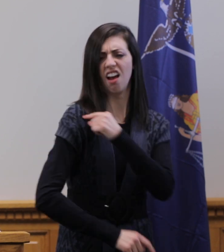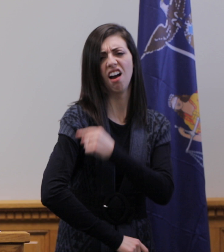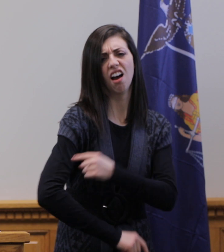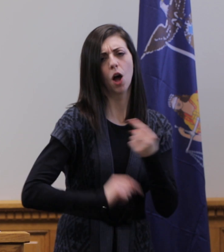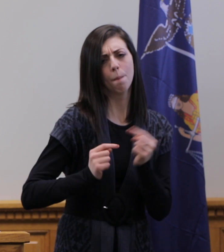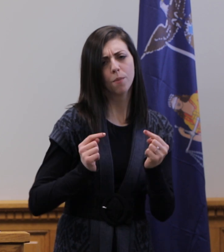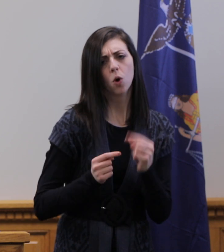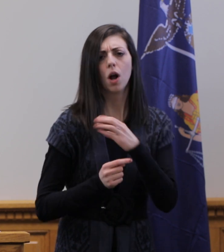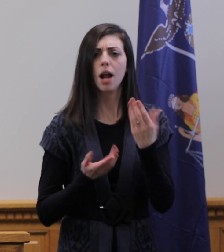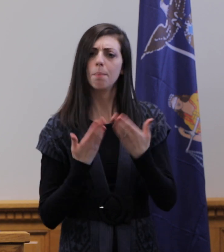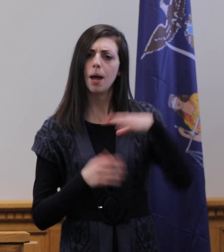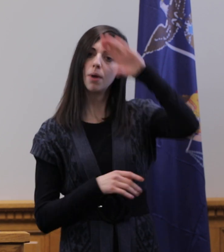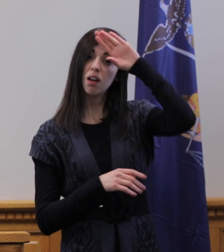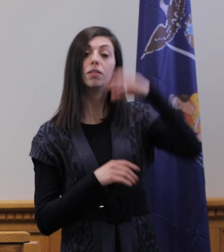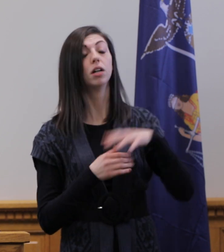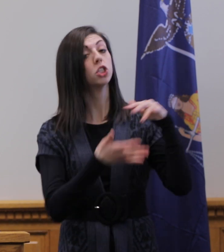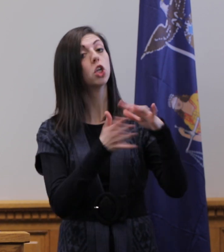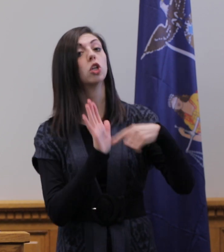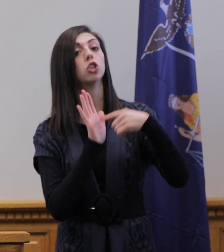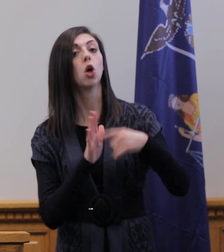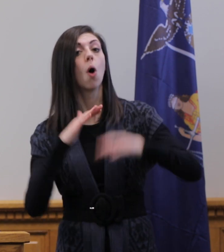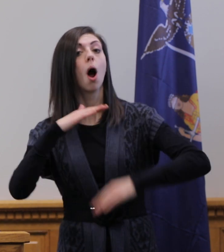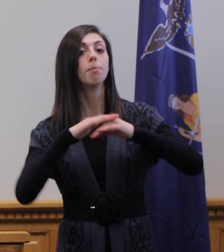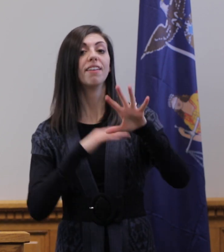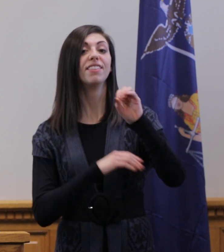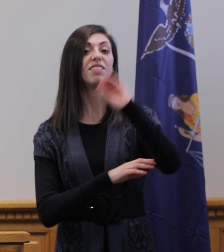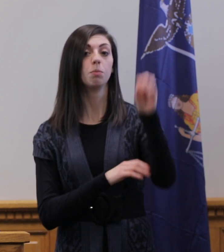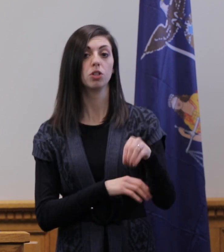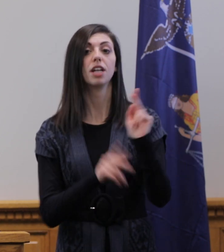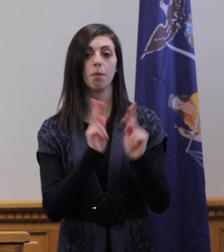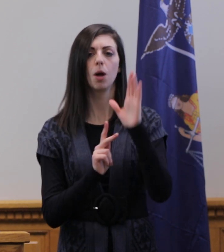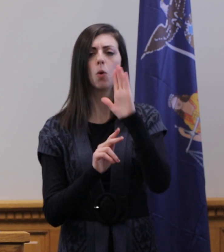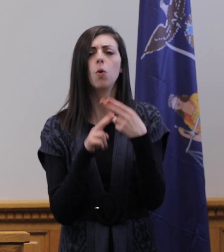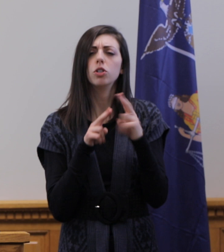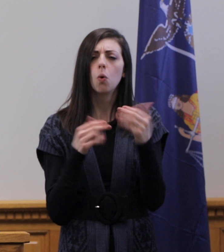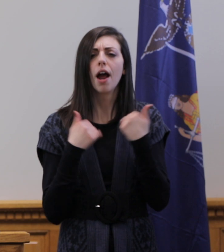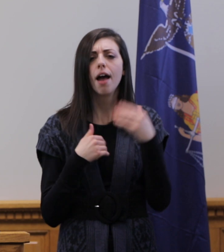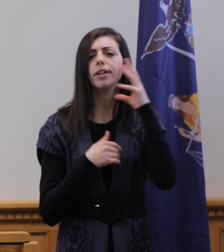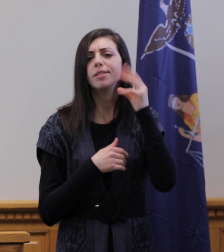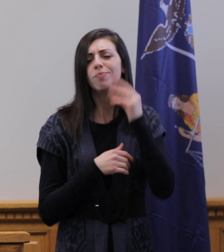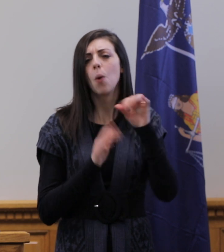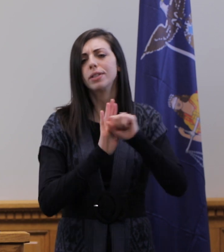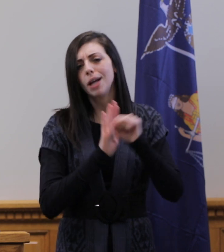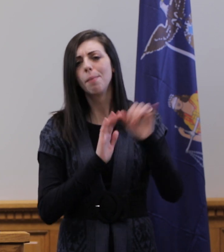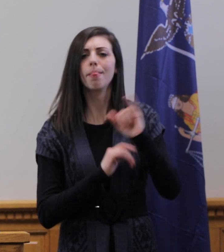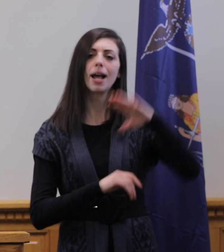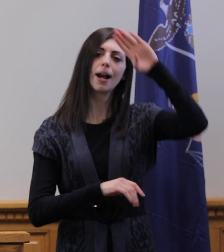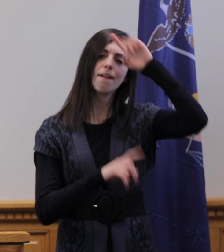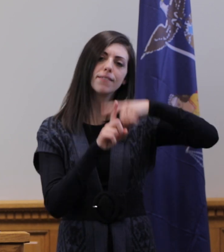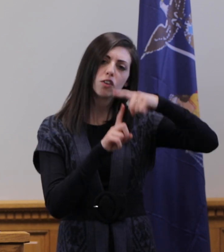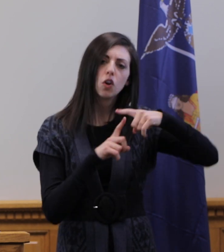Studies indicate that up to 50% of people briefly experience symptoms such as fever, fatigue, headache,